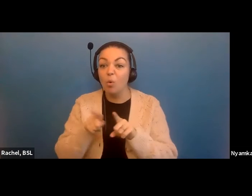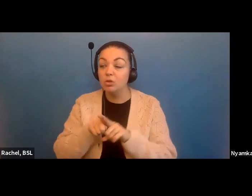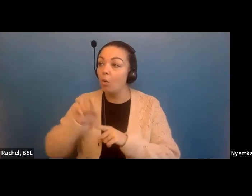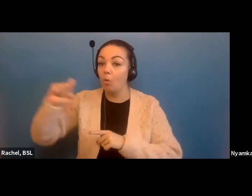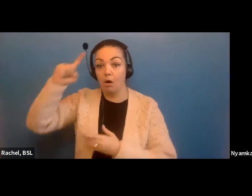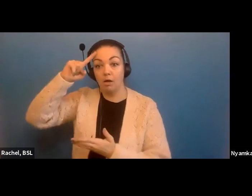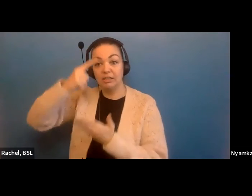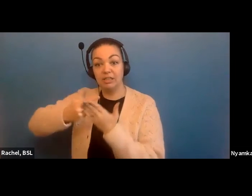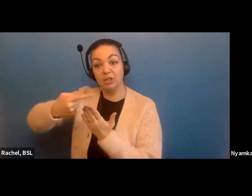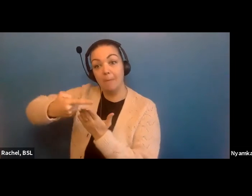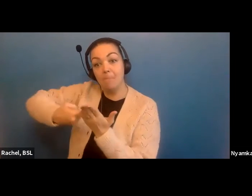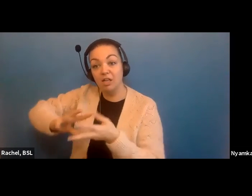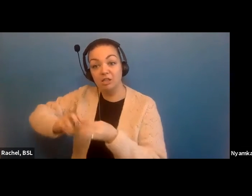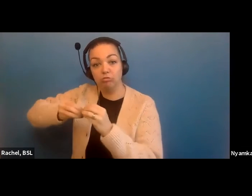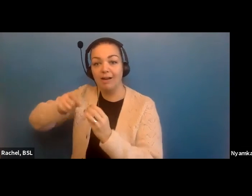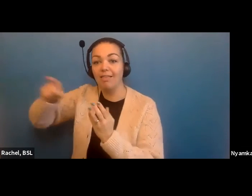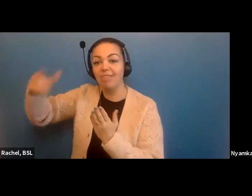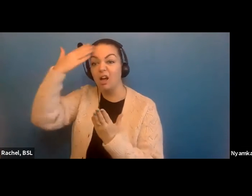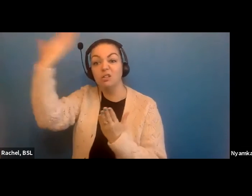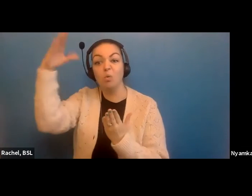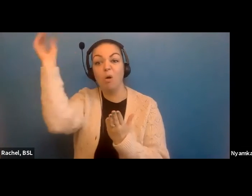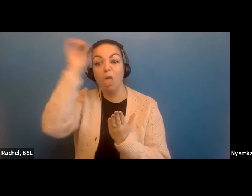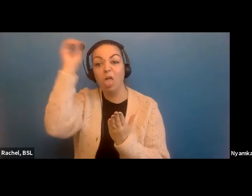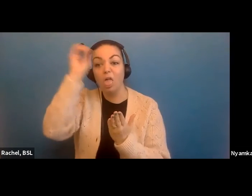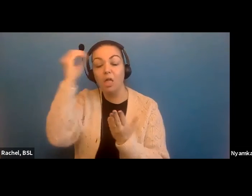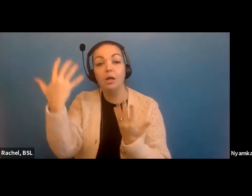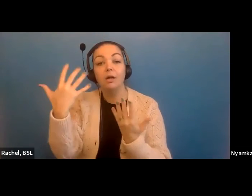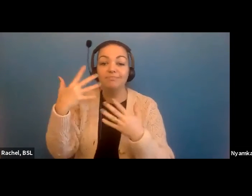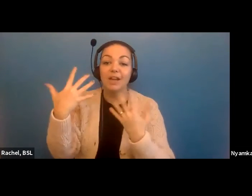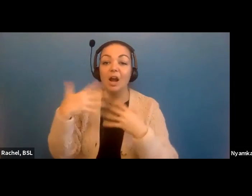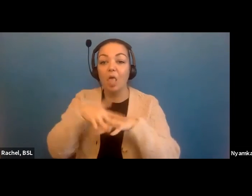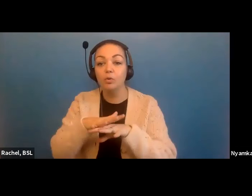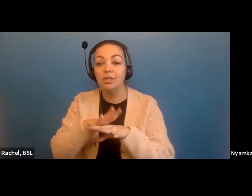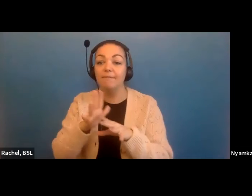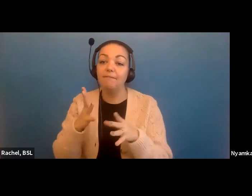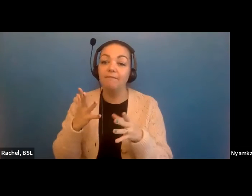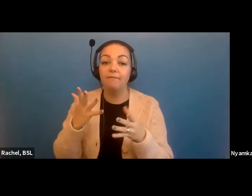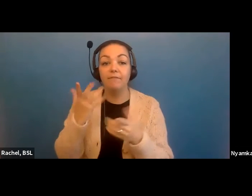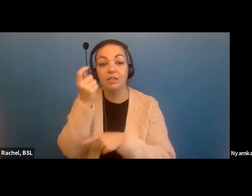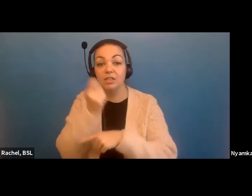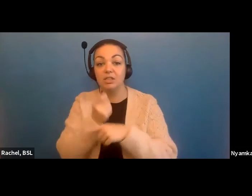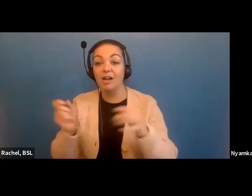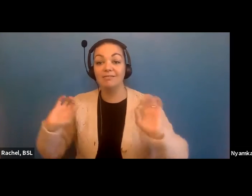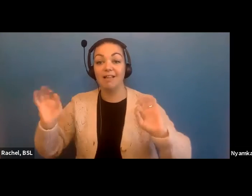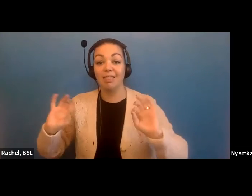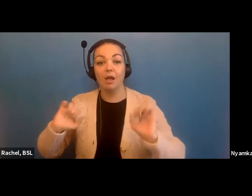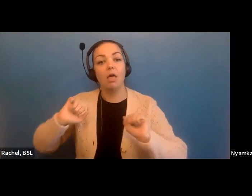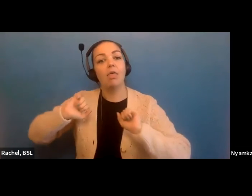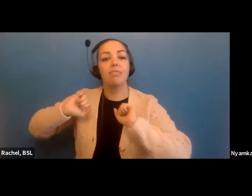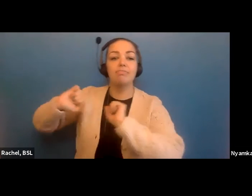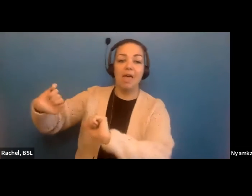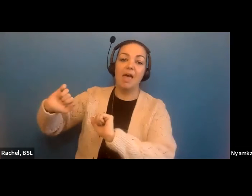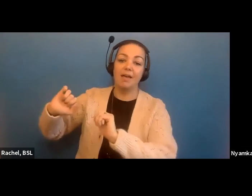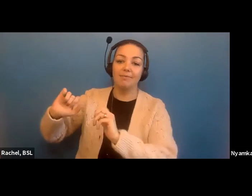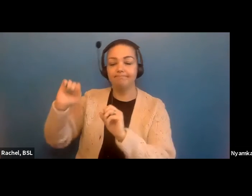understanding about the inclusive design. Their attitude towards disability are mostly based on the medical